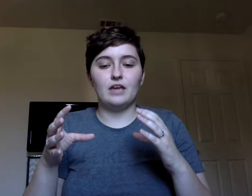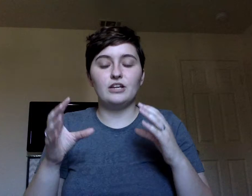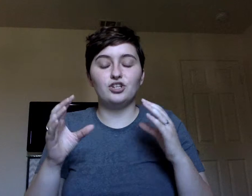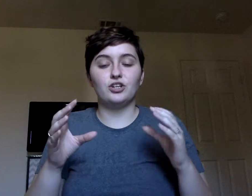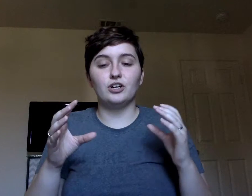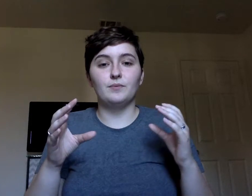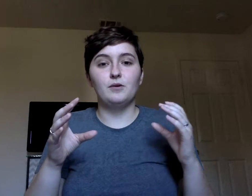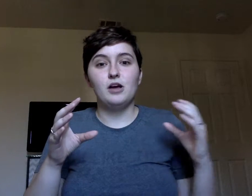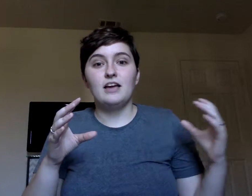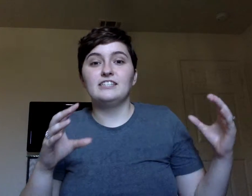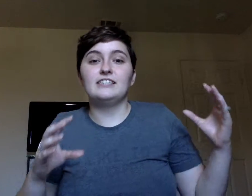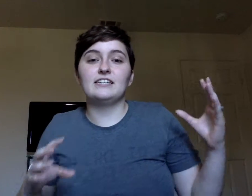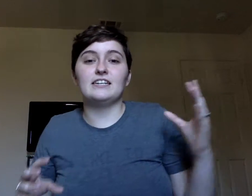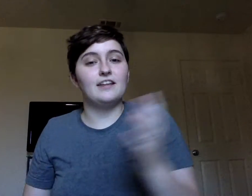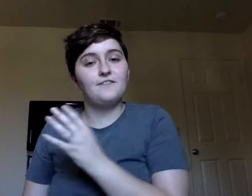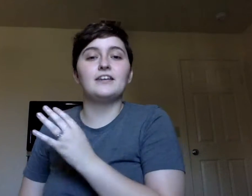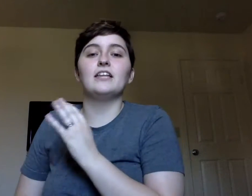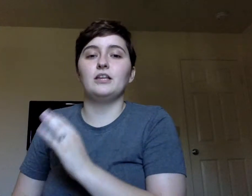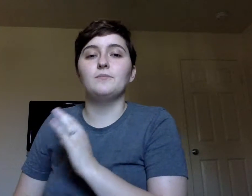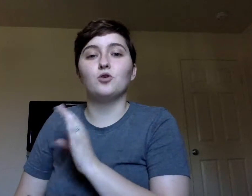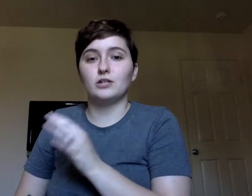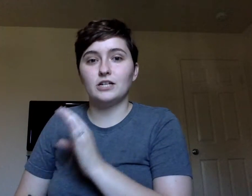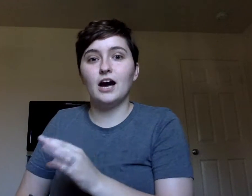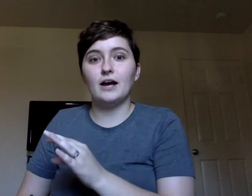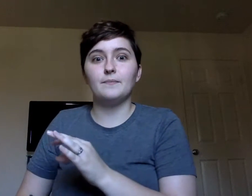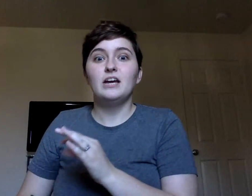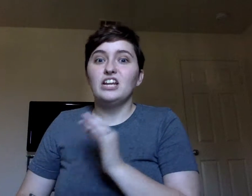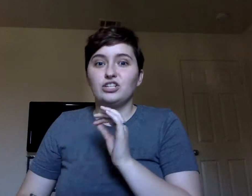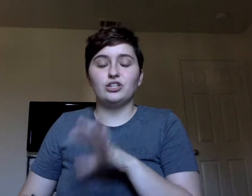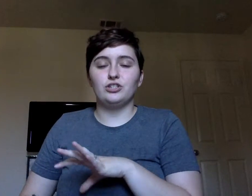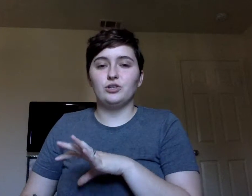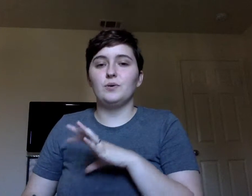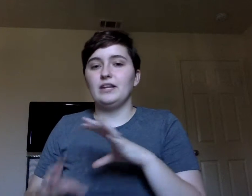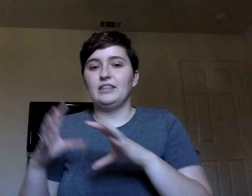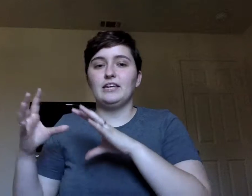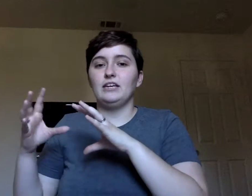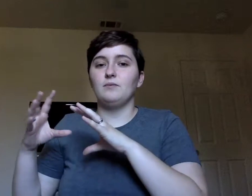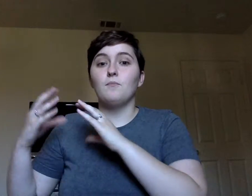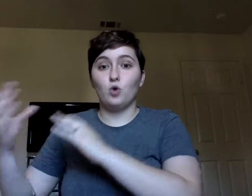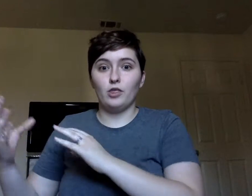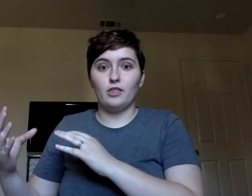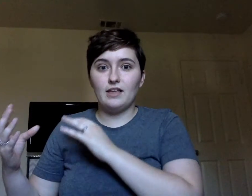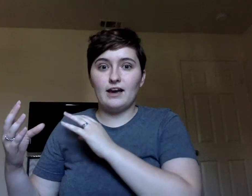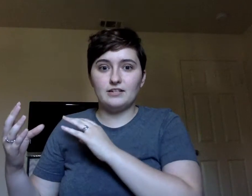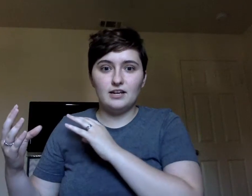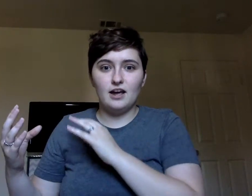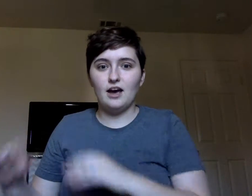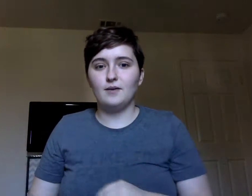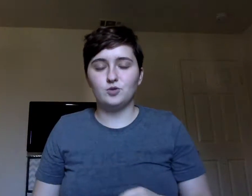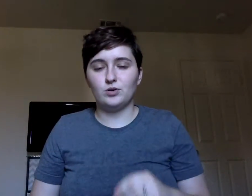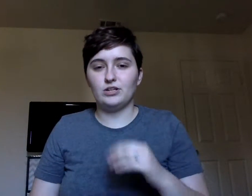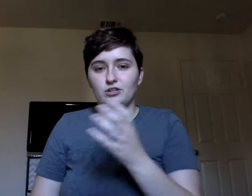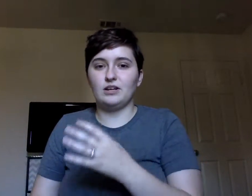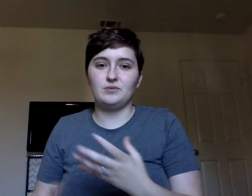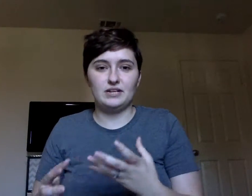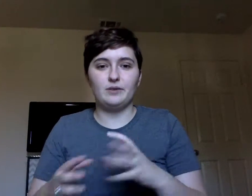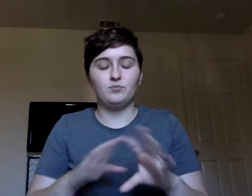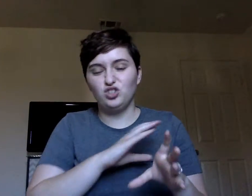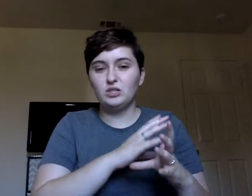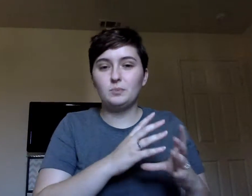it took him significantly more time to do anything more than that. So it would take him just about